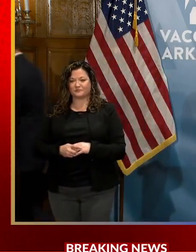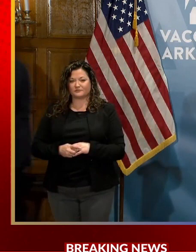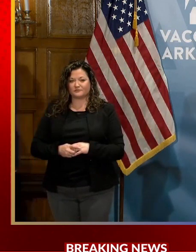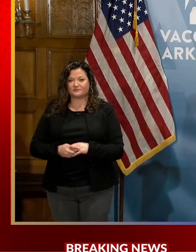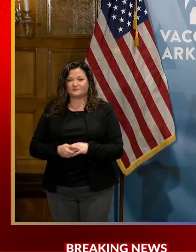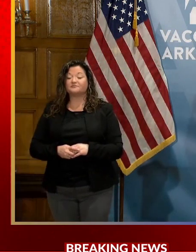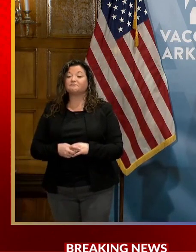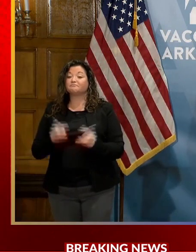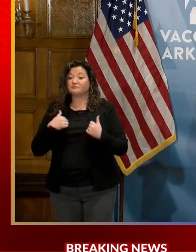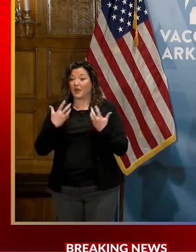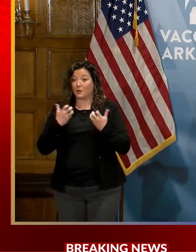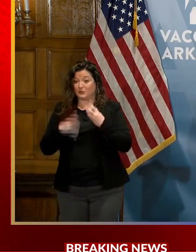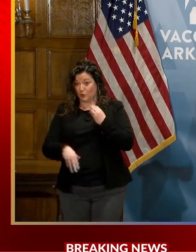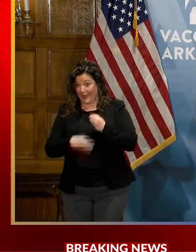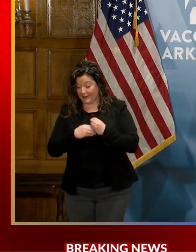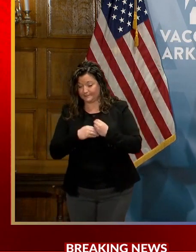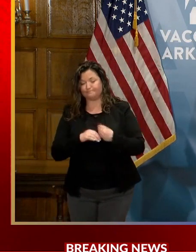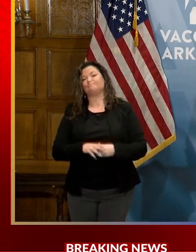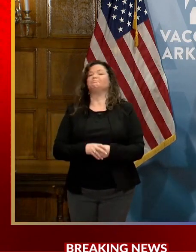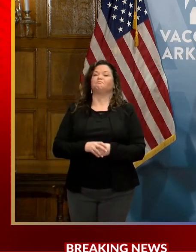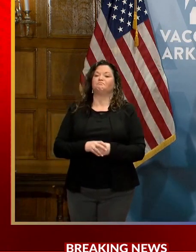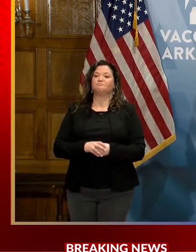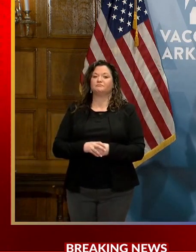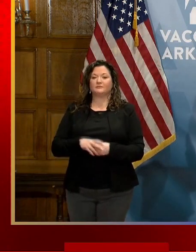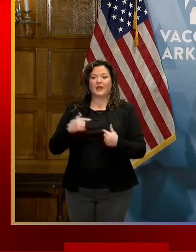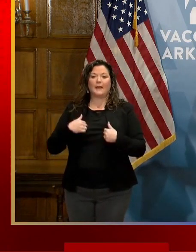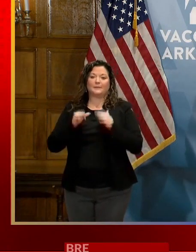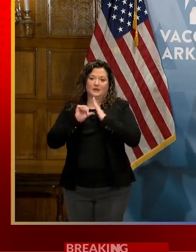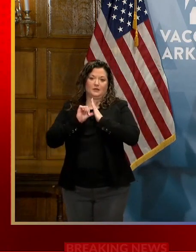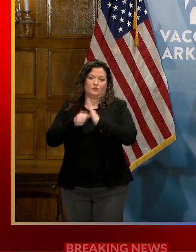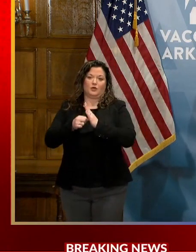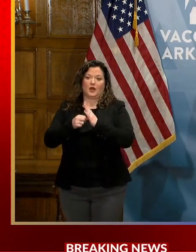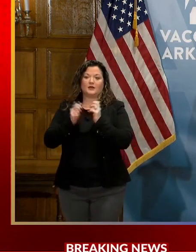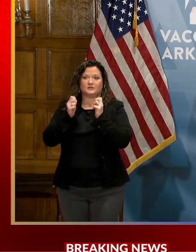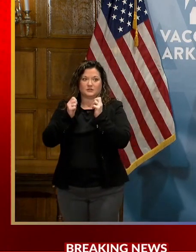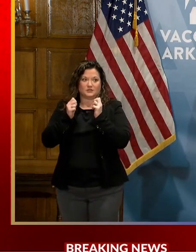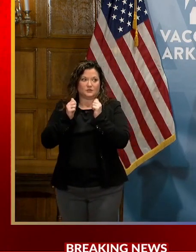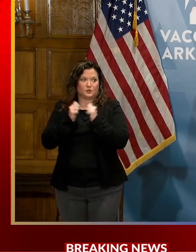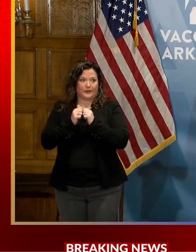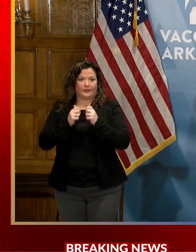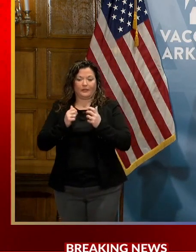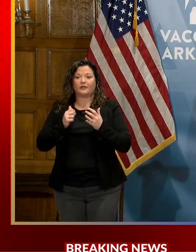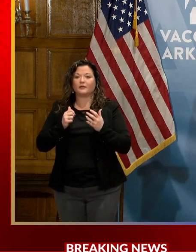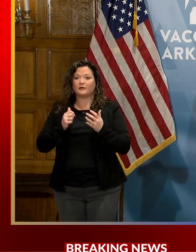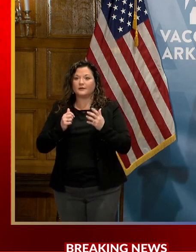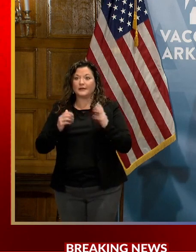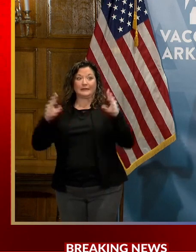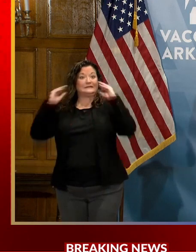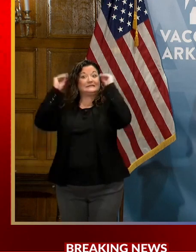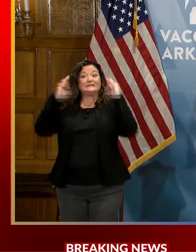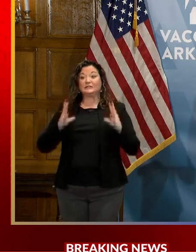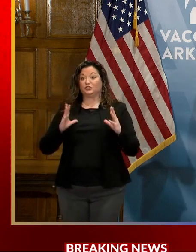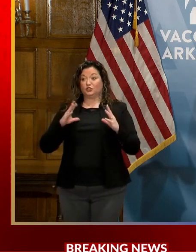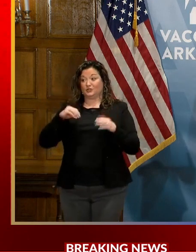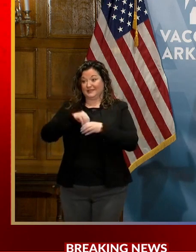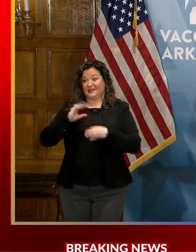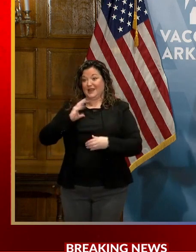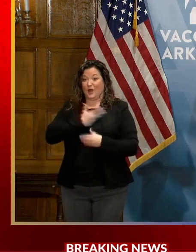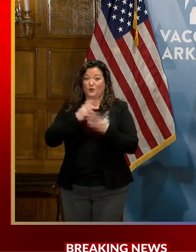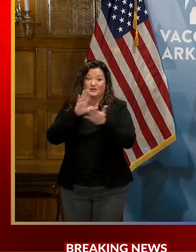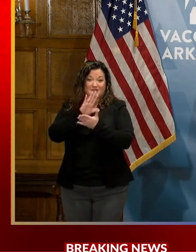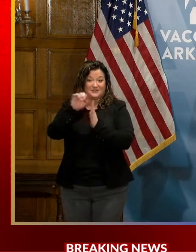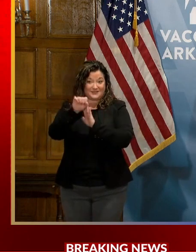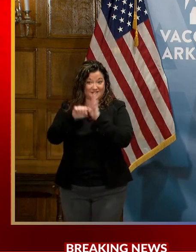Let me just add that I'm impressed with the desire of the educators in our state to